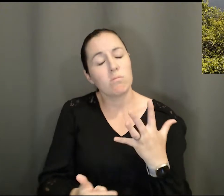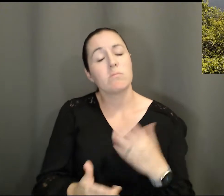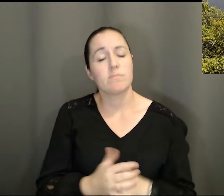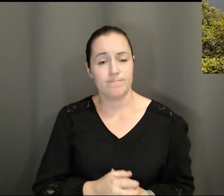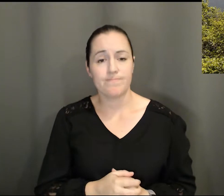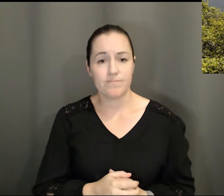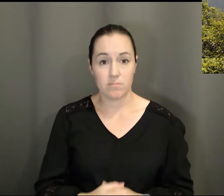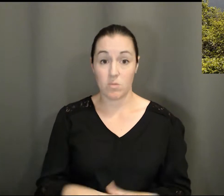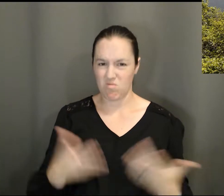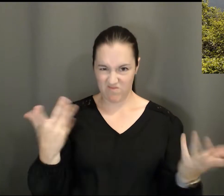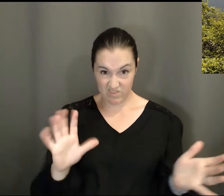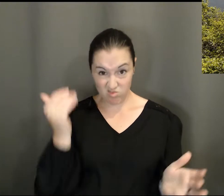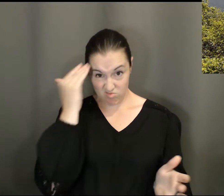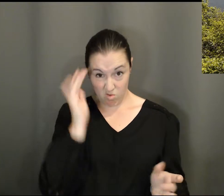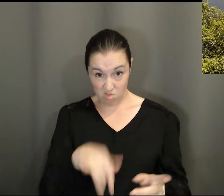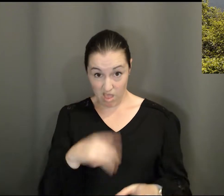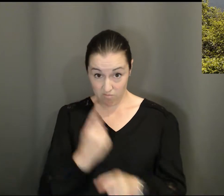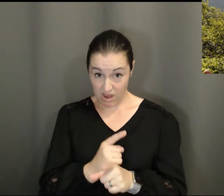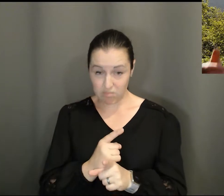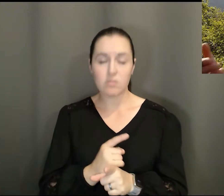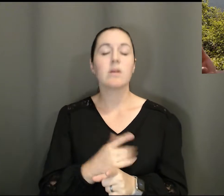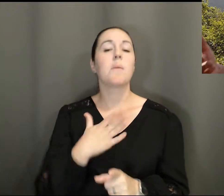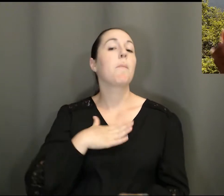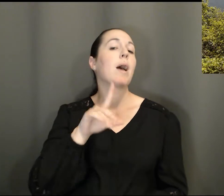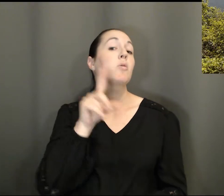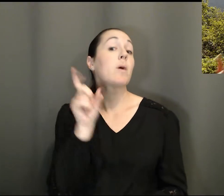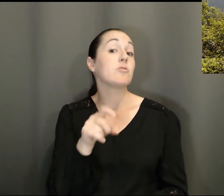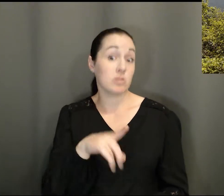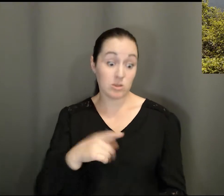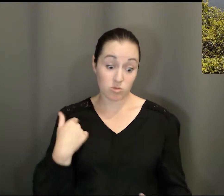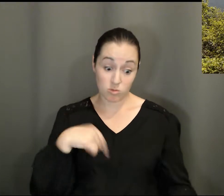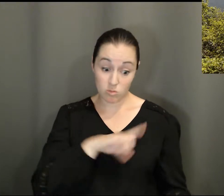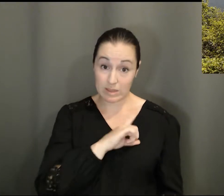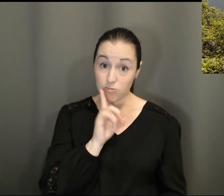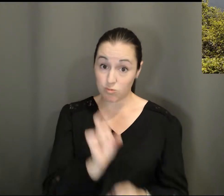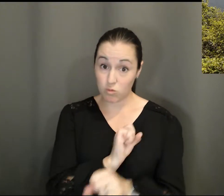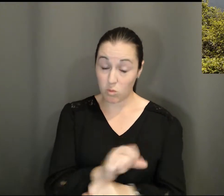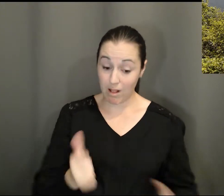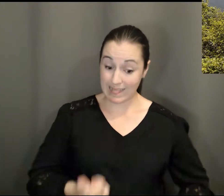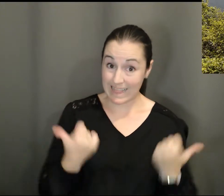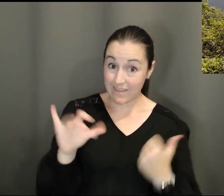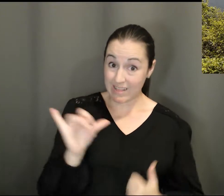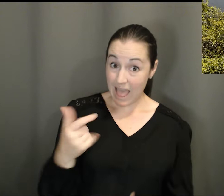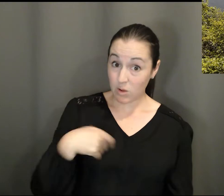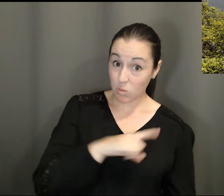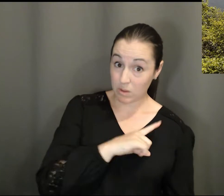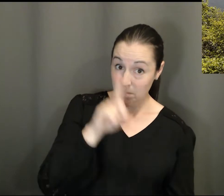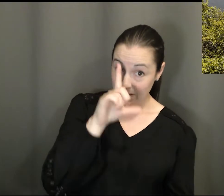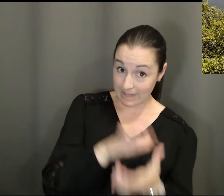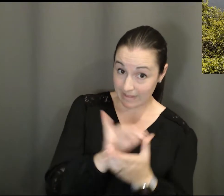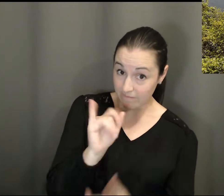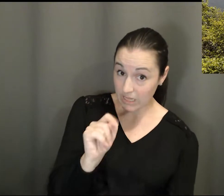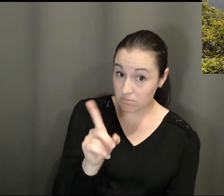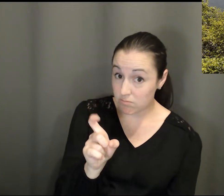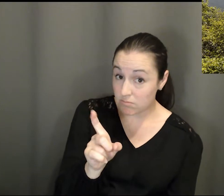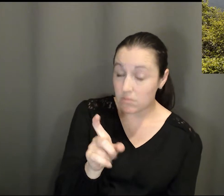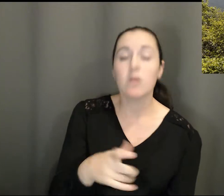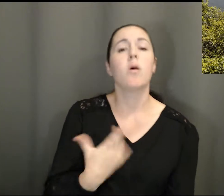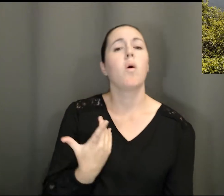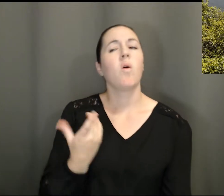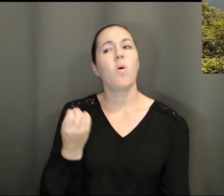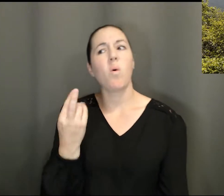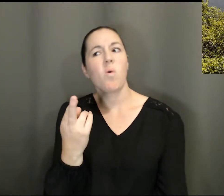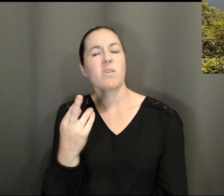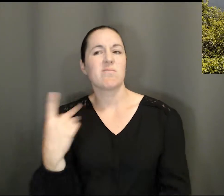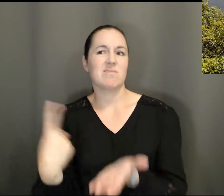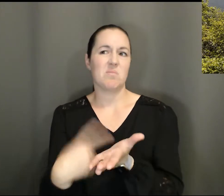quite act like that? You know, because maybe God's given us some direction to go do something and we choose not to do it. Maybe